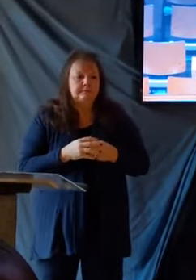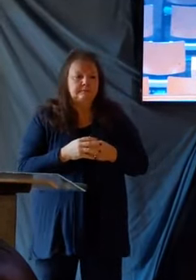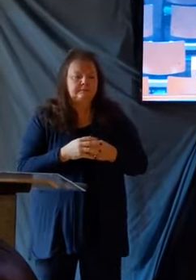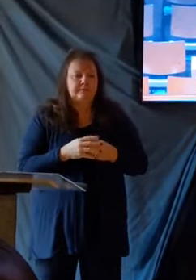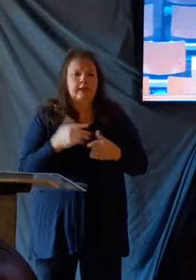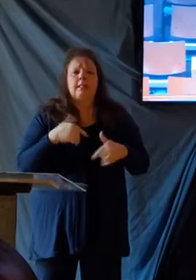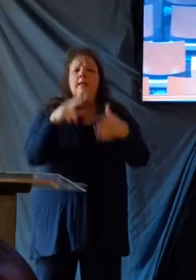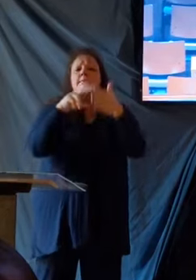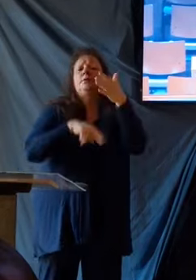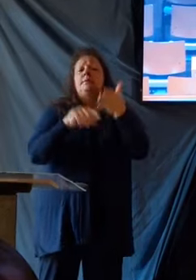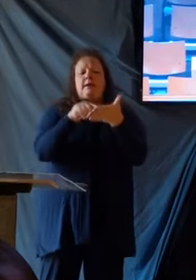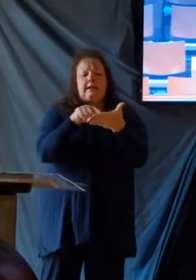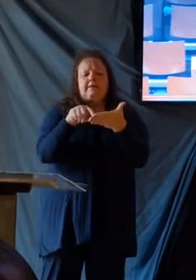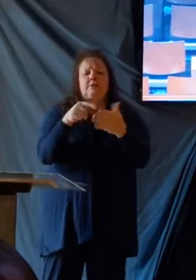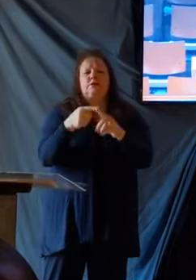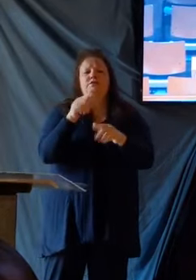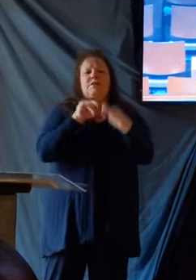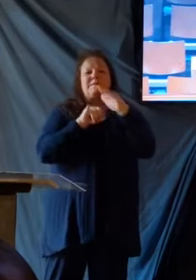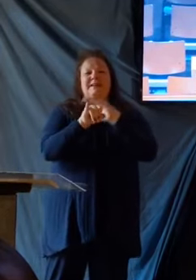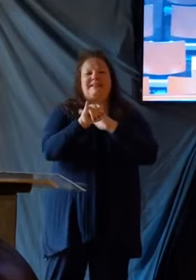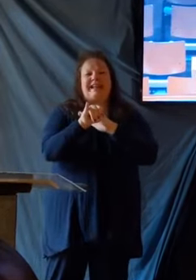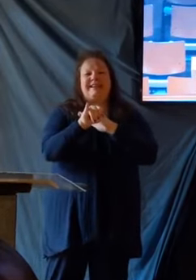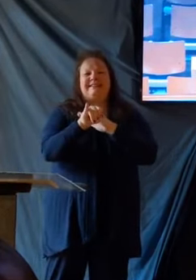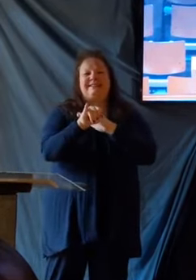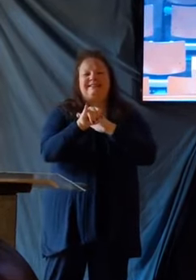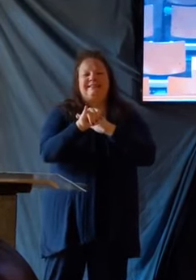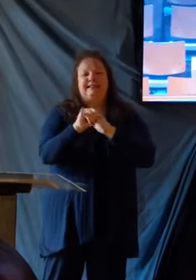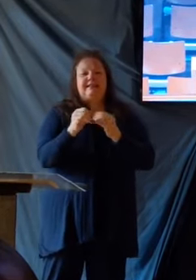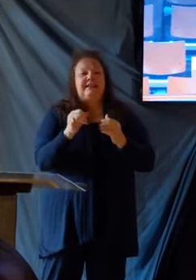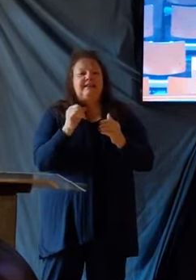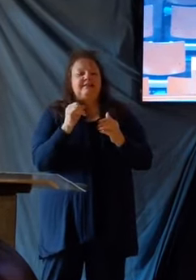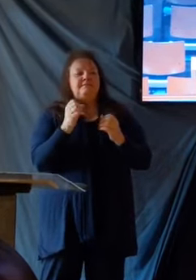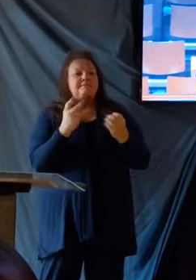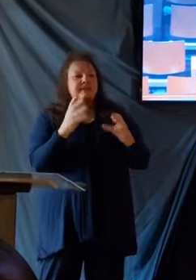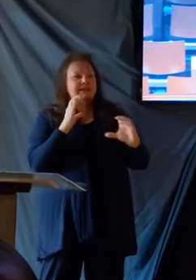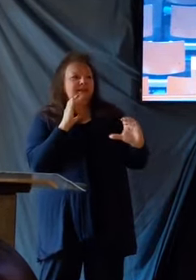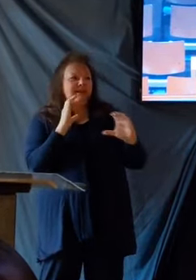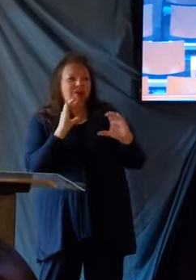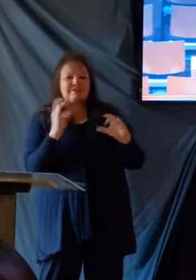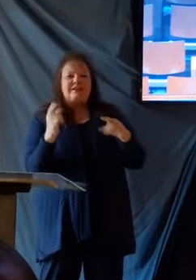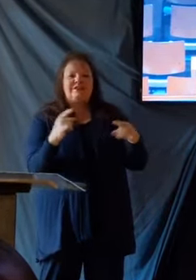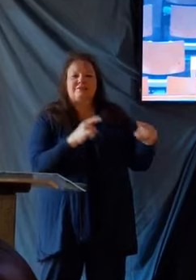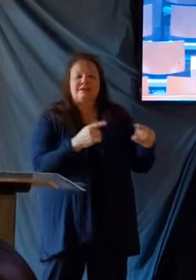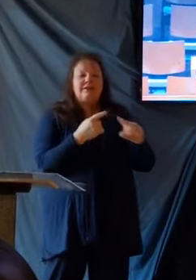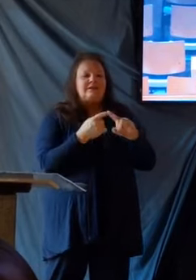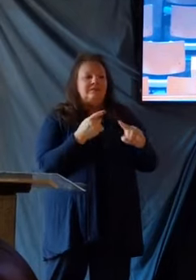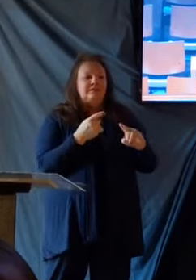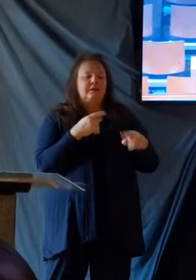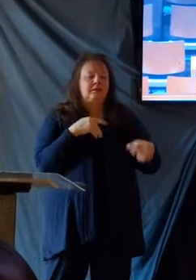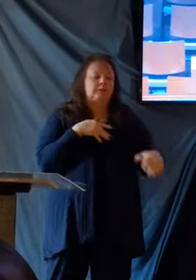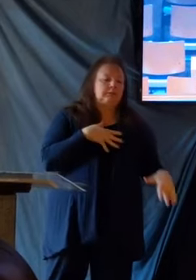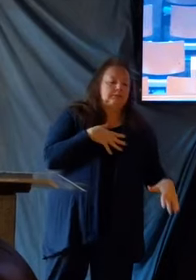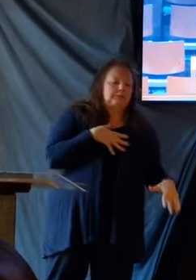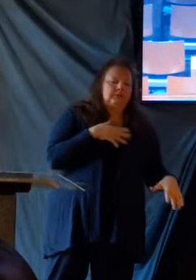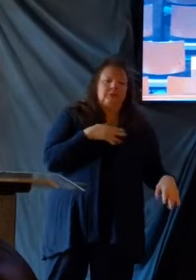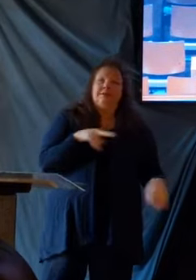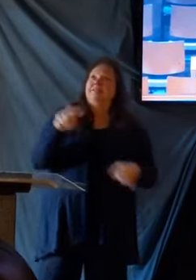Let me read you a verse from Isaiah. You know, much of the conversation that goes from despair to